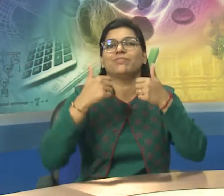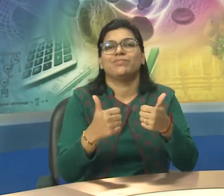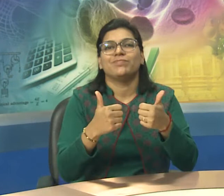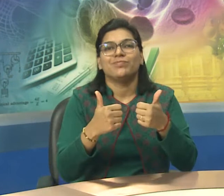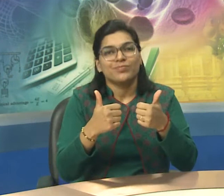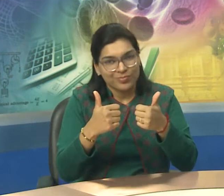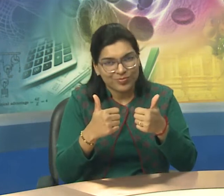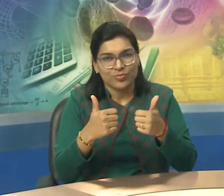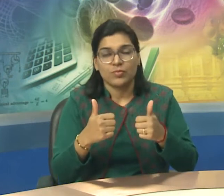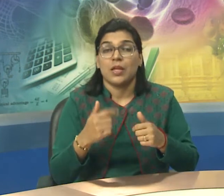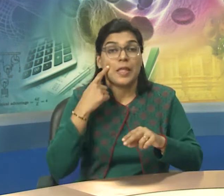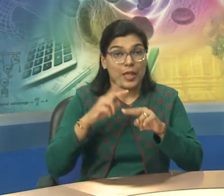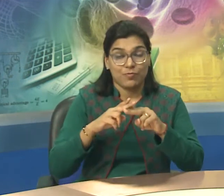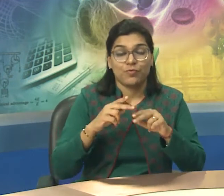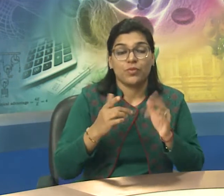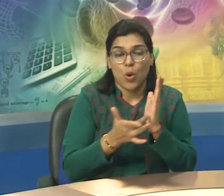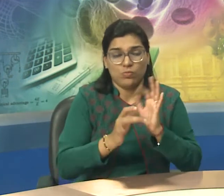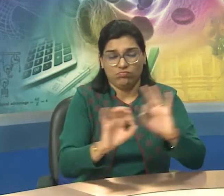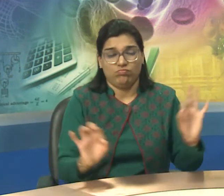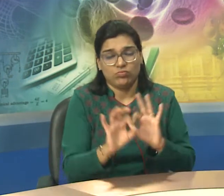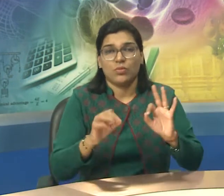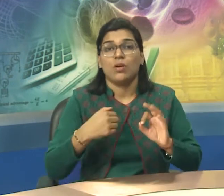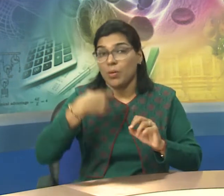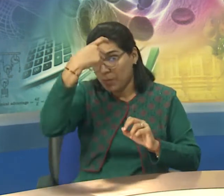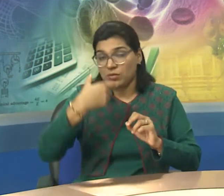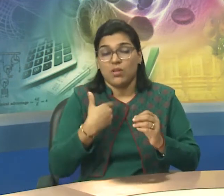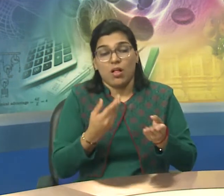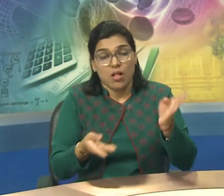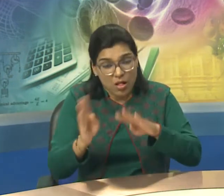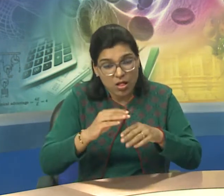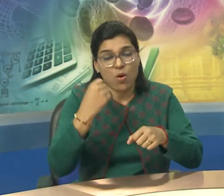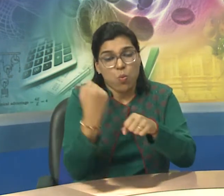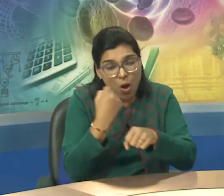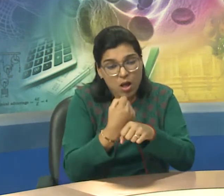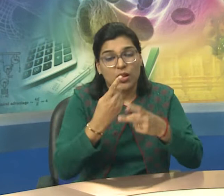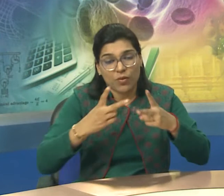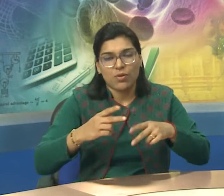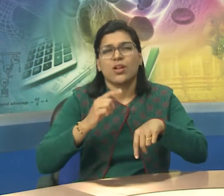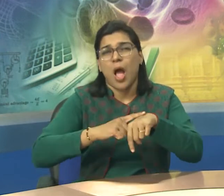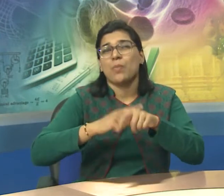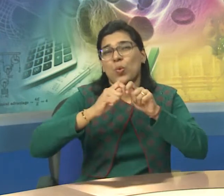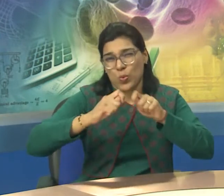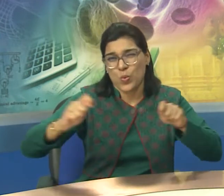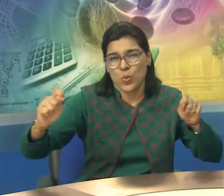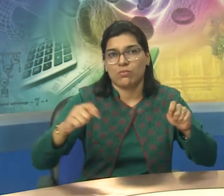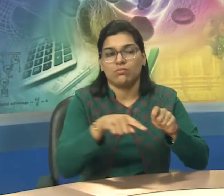re-engineering, and use of technologies